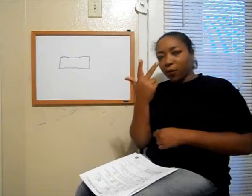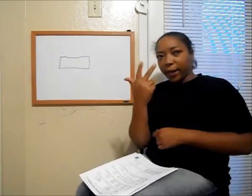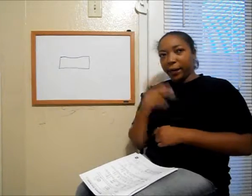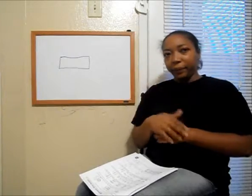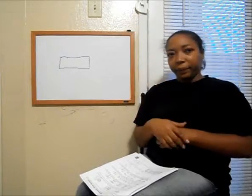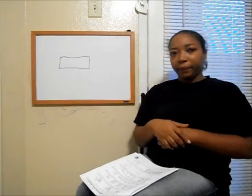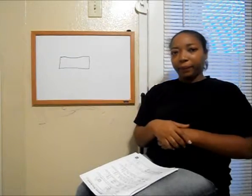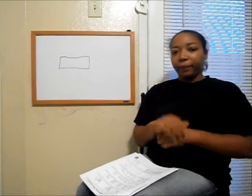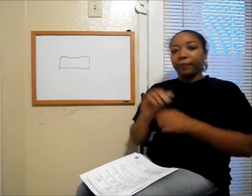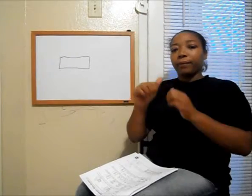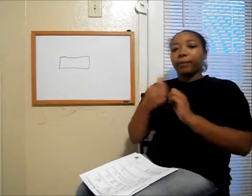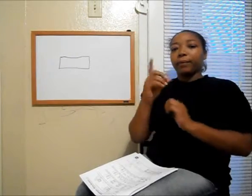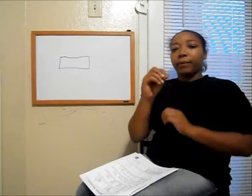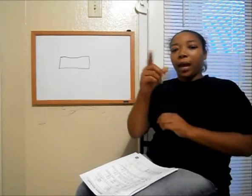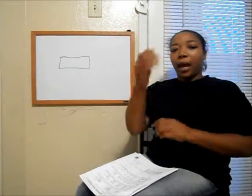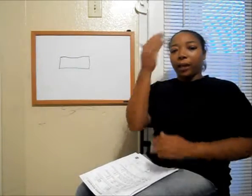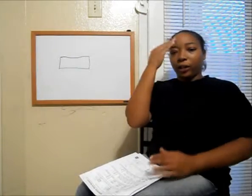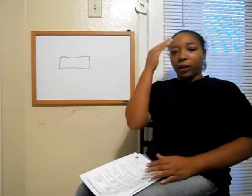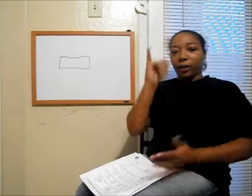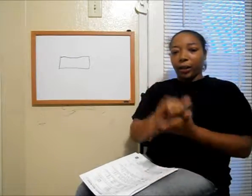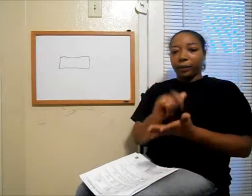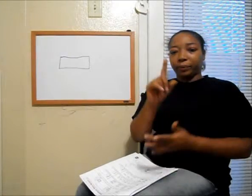3? How do you know that?